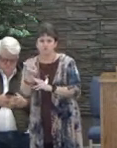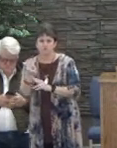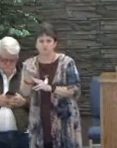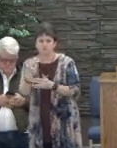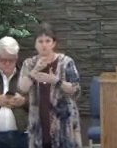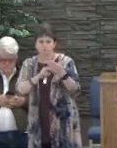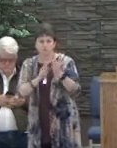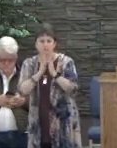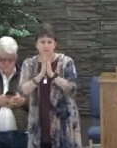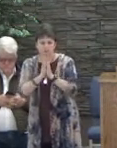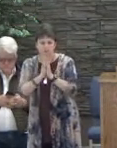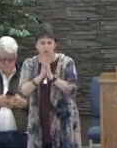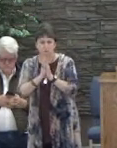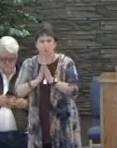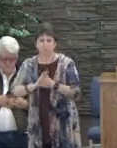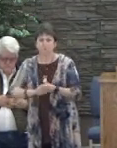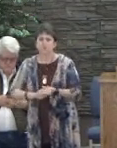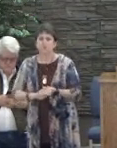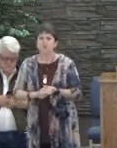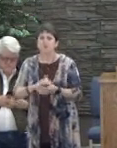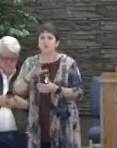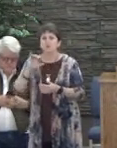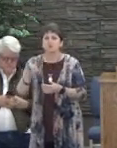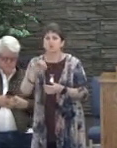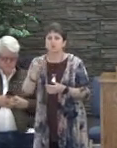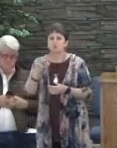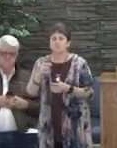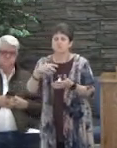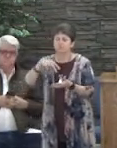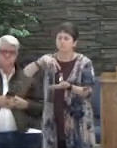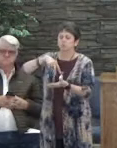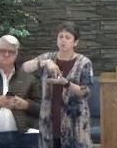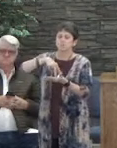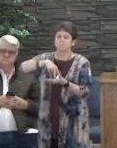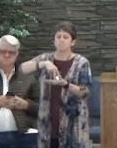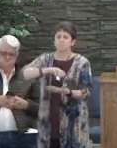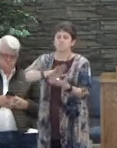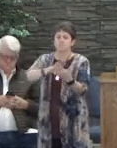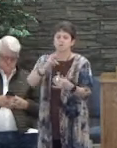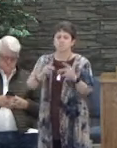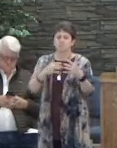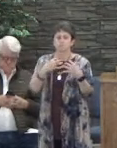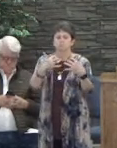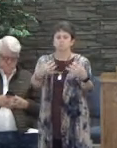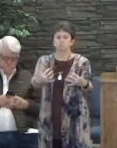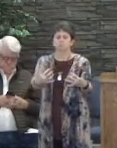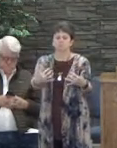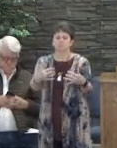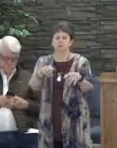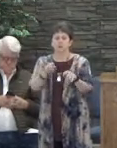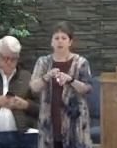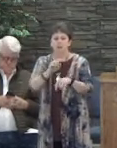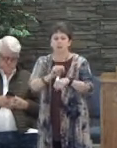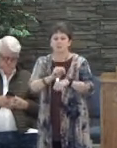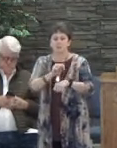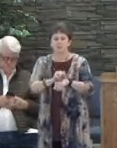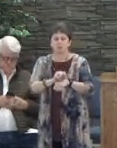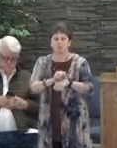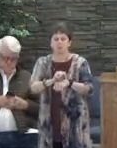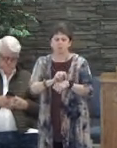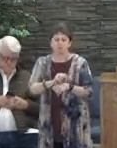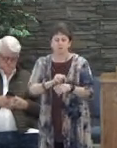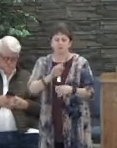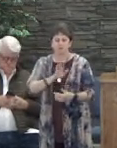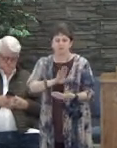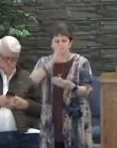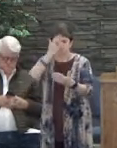Let's read that together. And Jehoshaphat stood up in the assembly of Judah and Jerusalem at the temple of the Lord in the